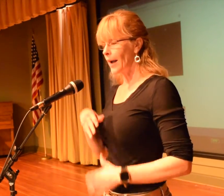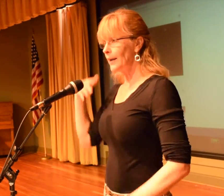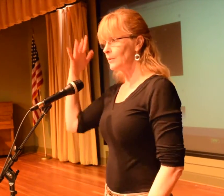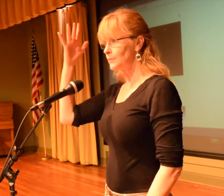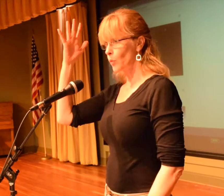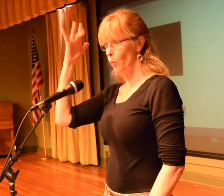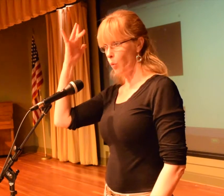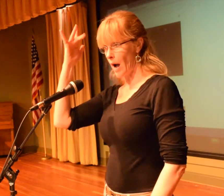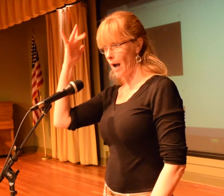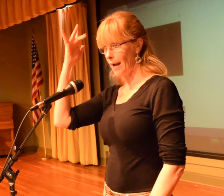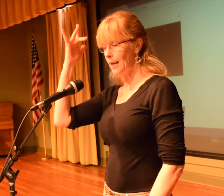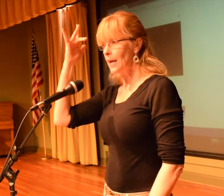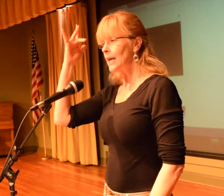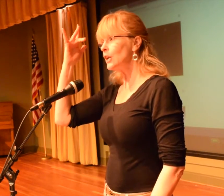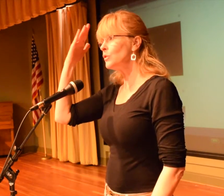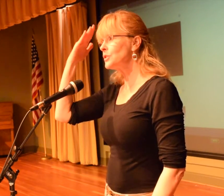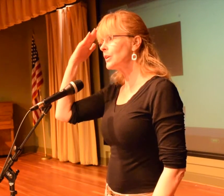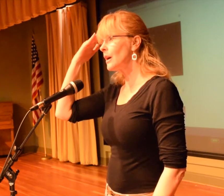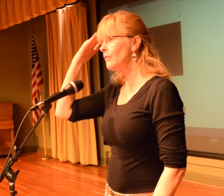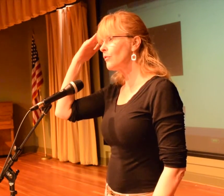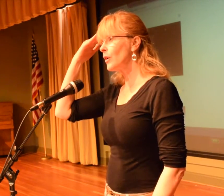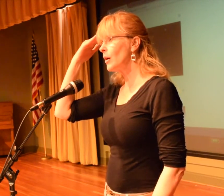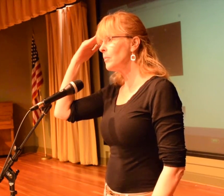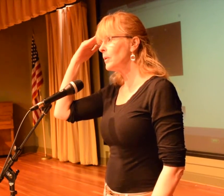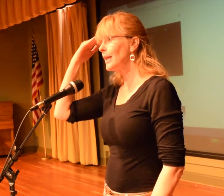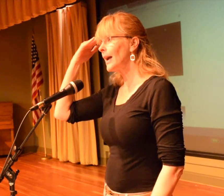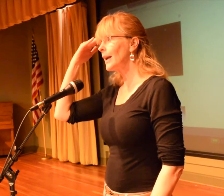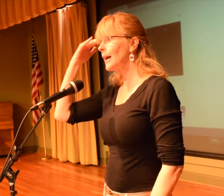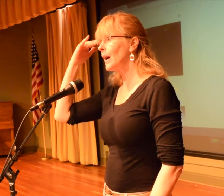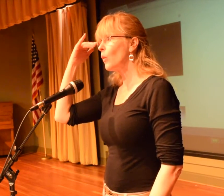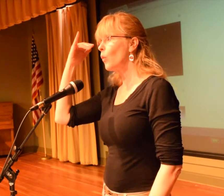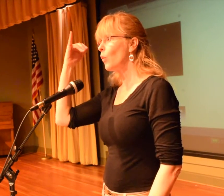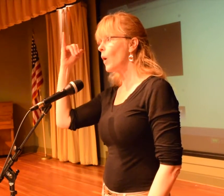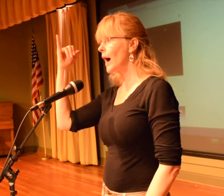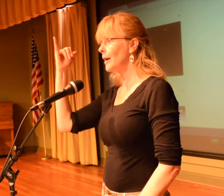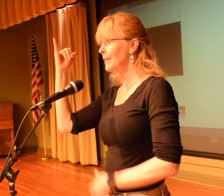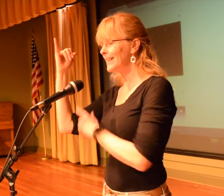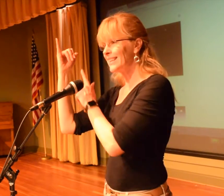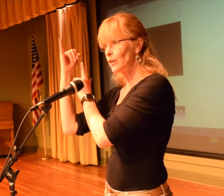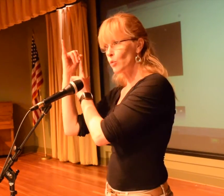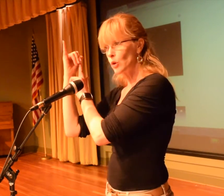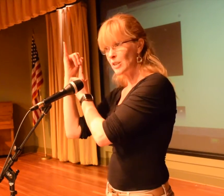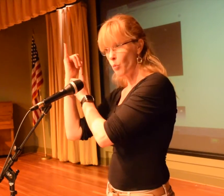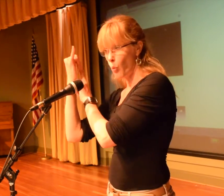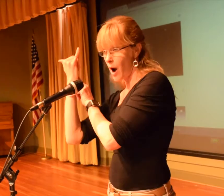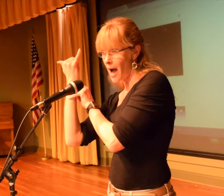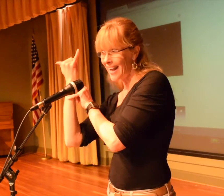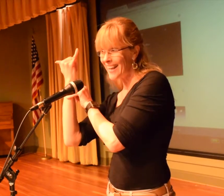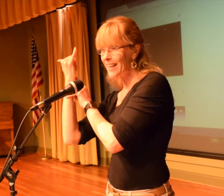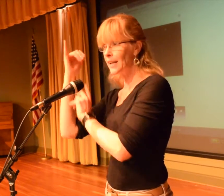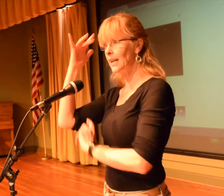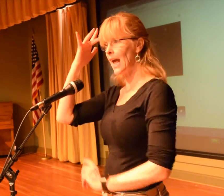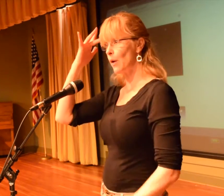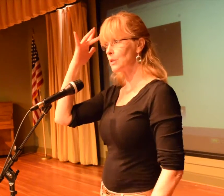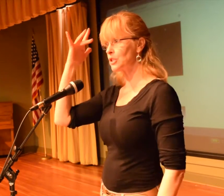why. It used to come from like Y, it made the letter Y, and now it's